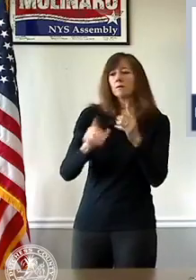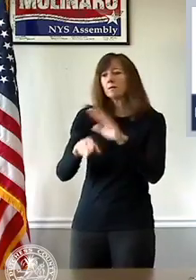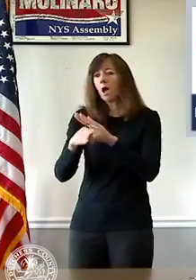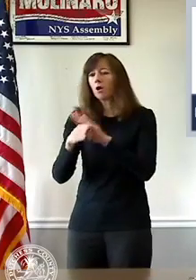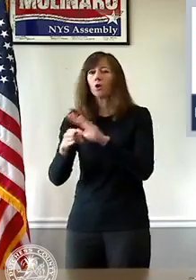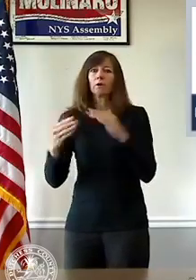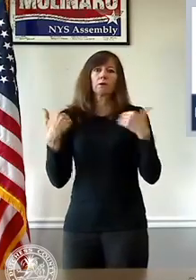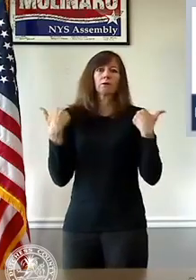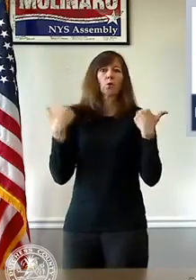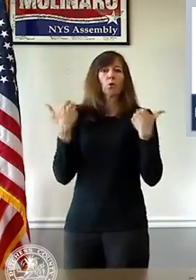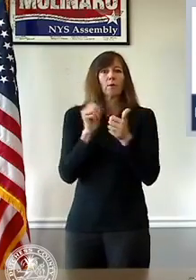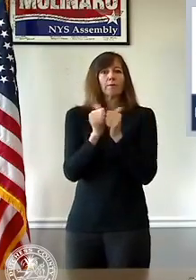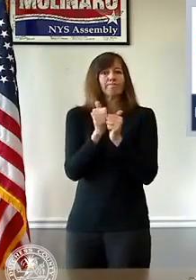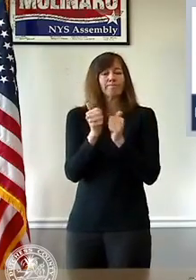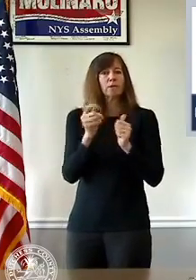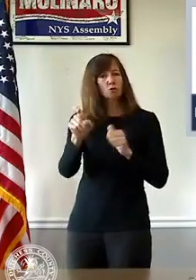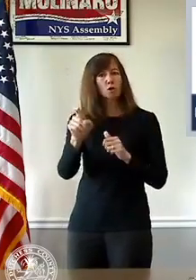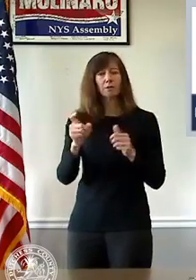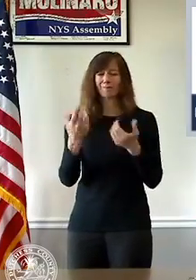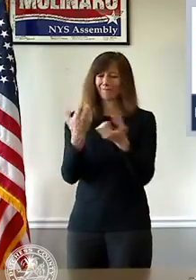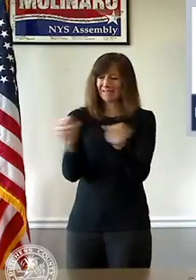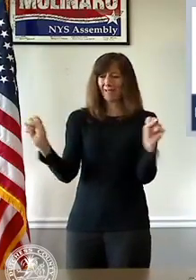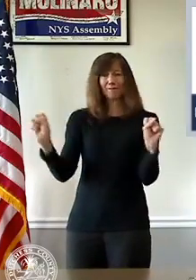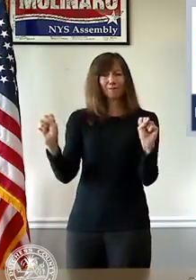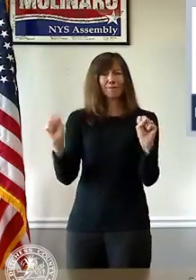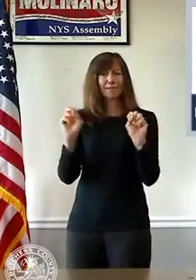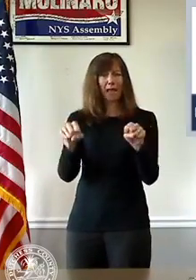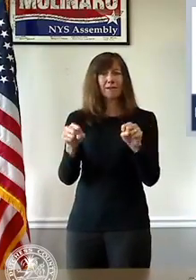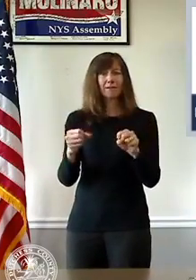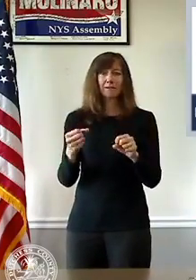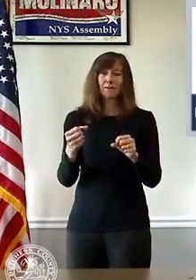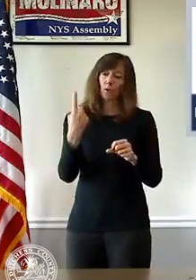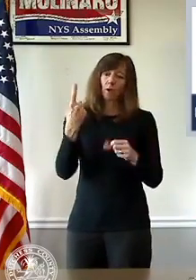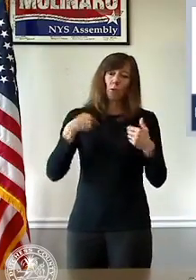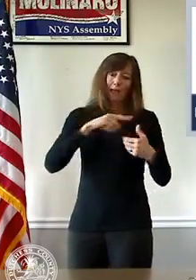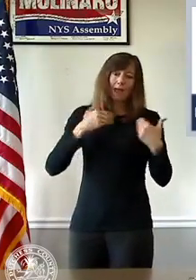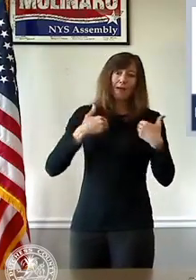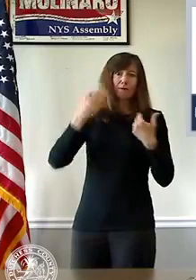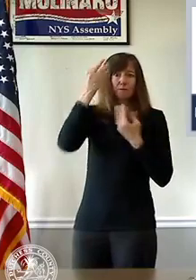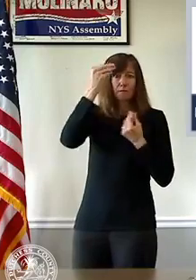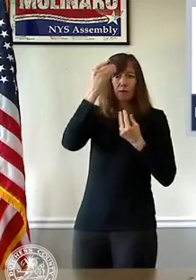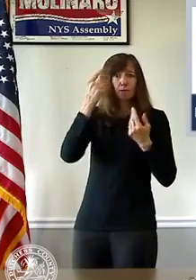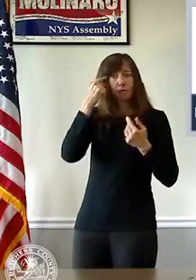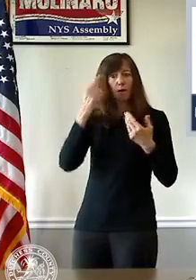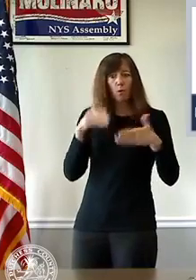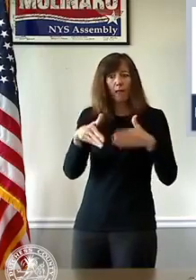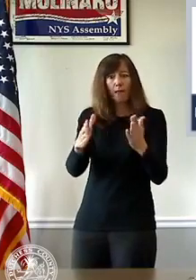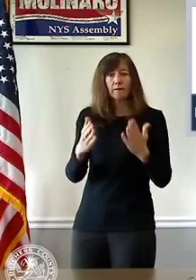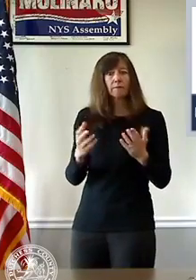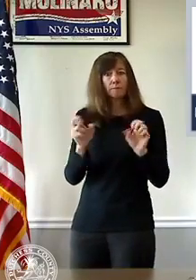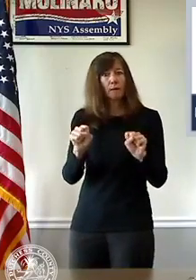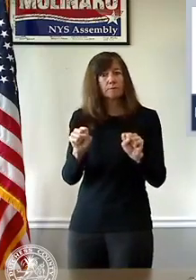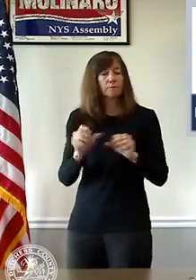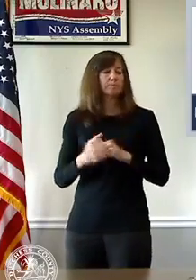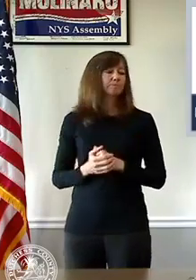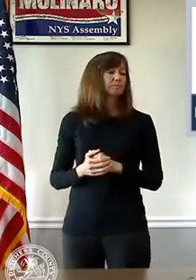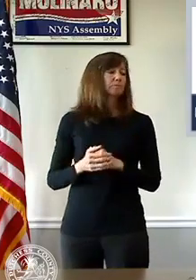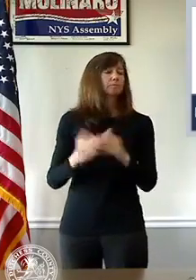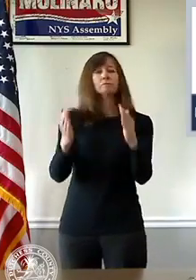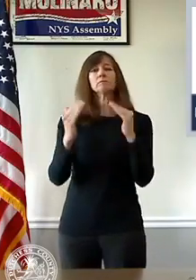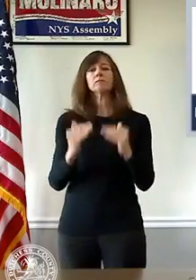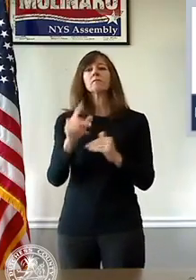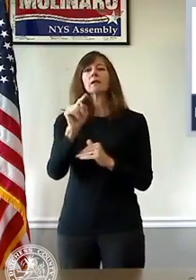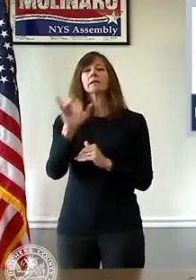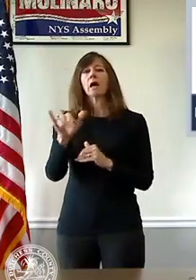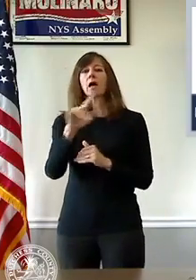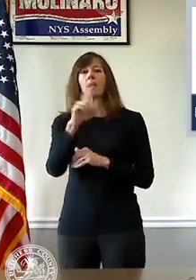running again in a safe manner, and there's a way to do that. Todd asked about water parks. I have